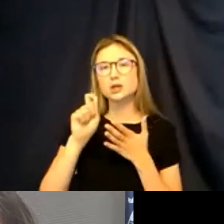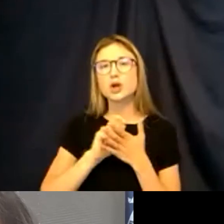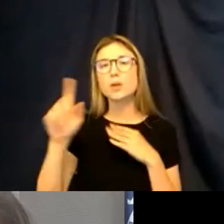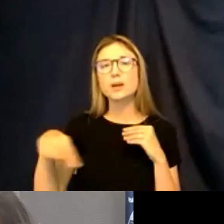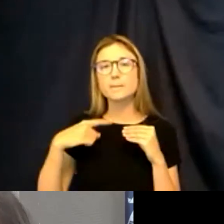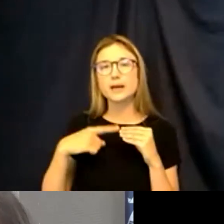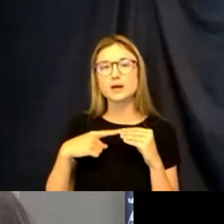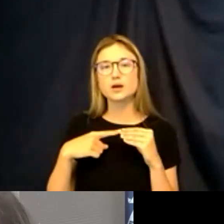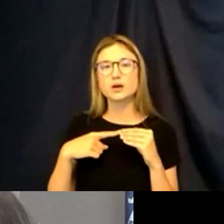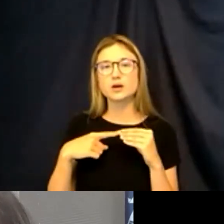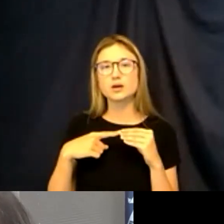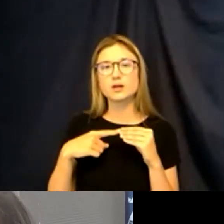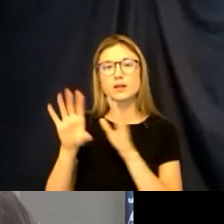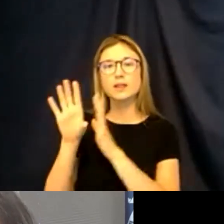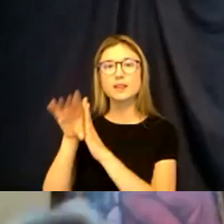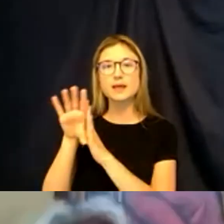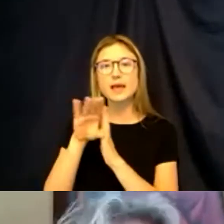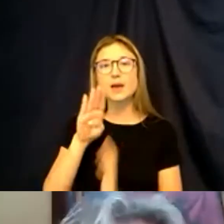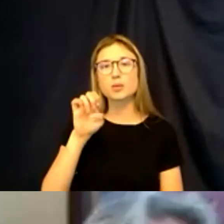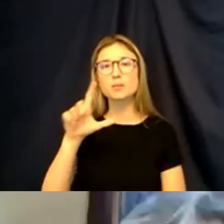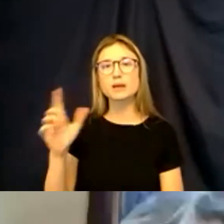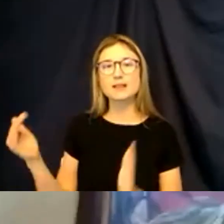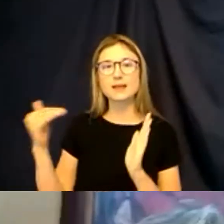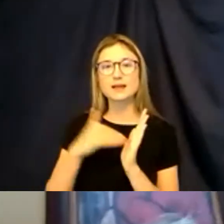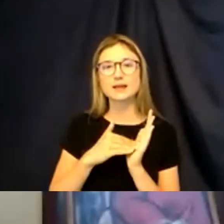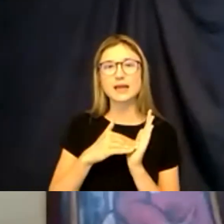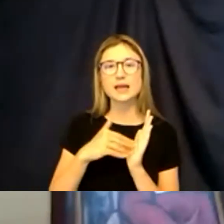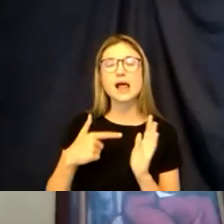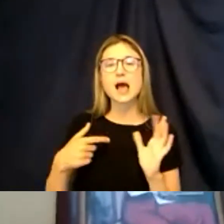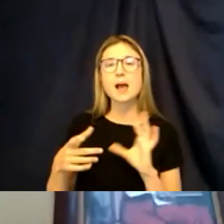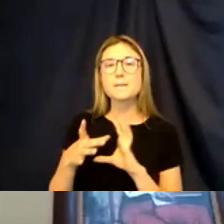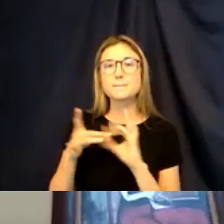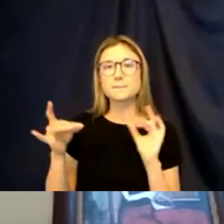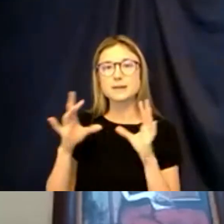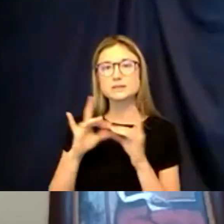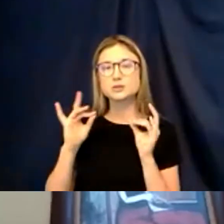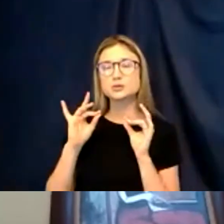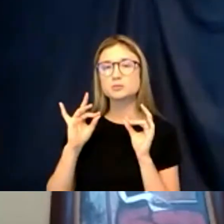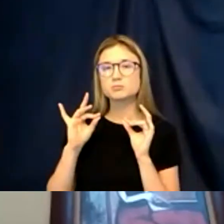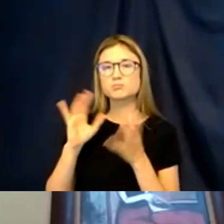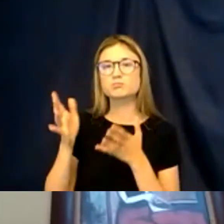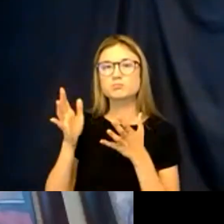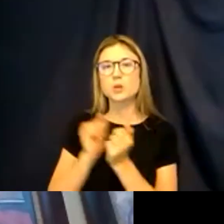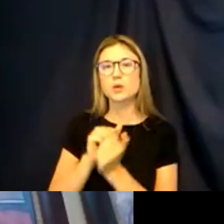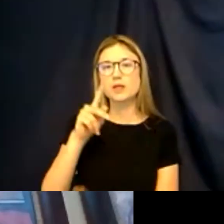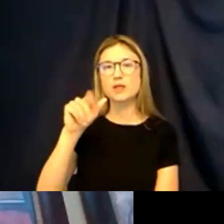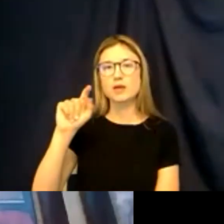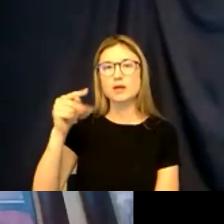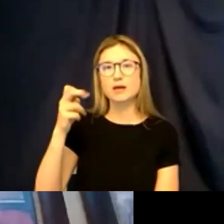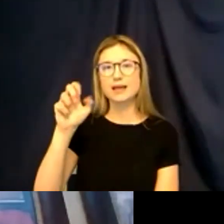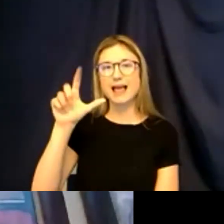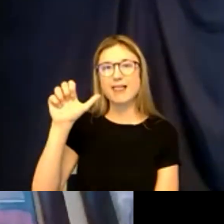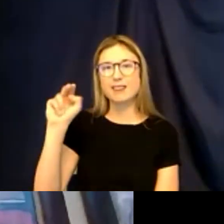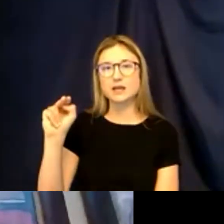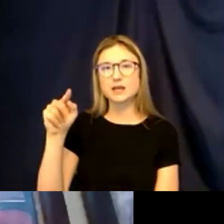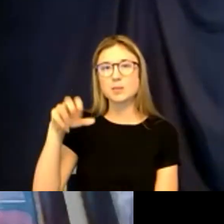the camera bill again. I had been messaging Kathleen Canino. She was unable to be on this